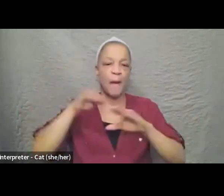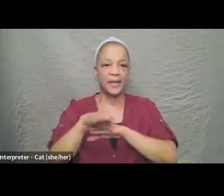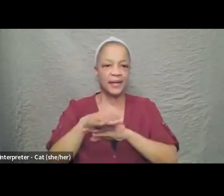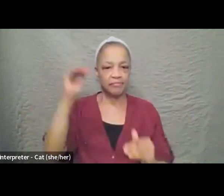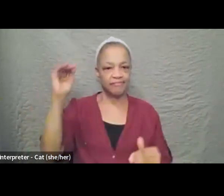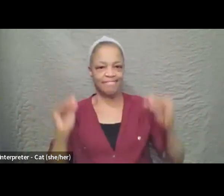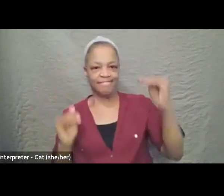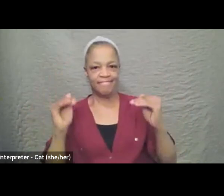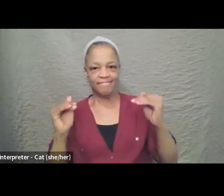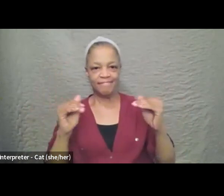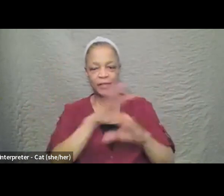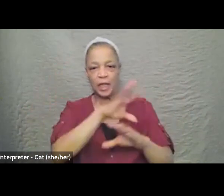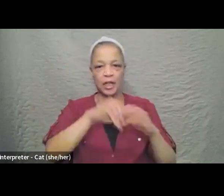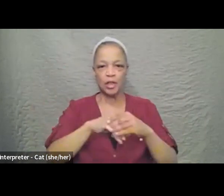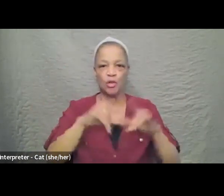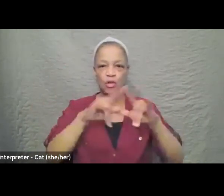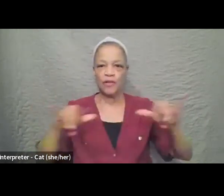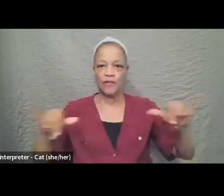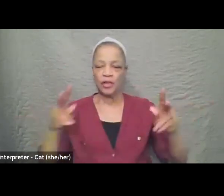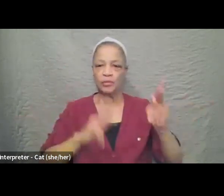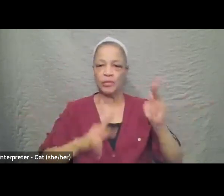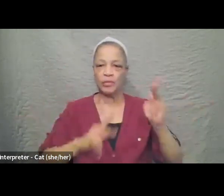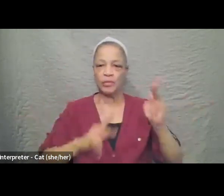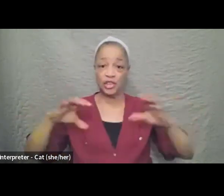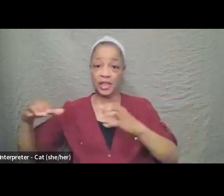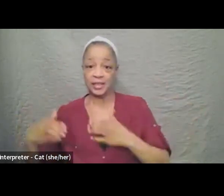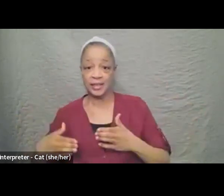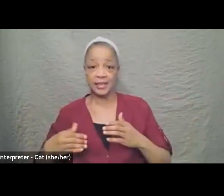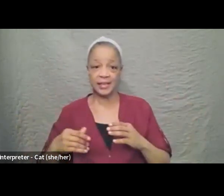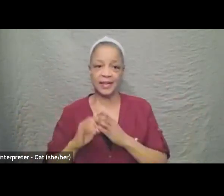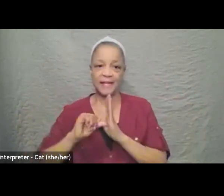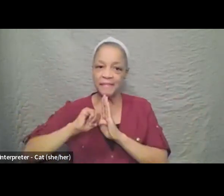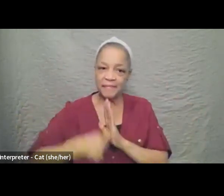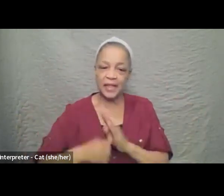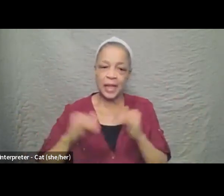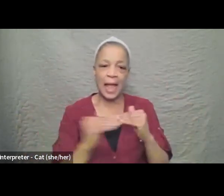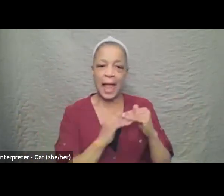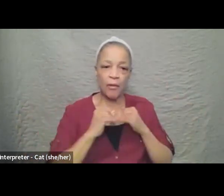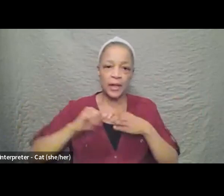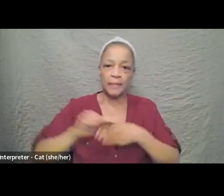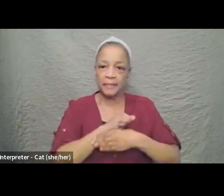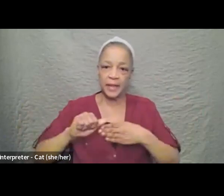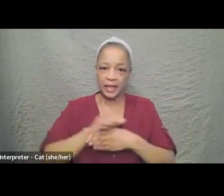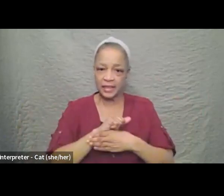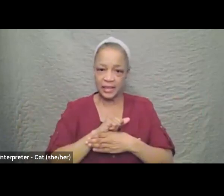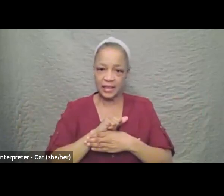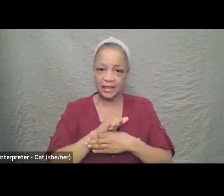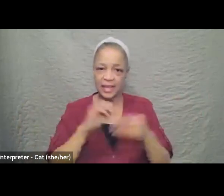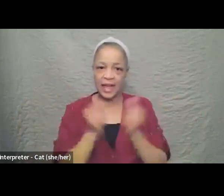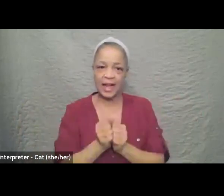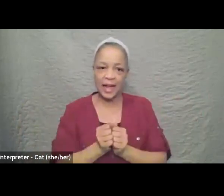and include diverse populations, emphasize equity-oriented practices, and